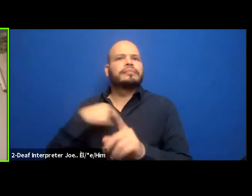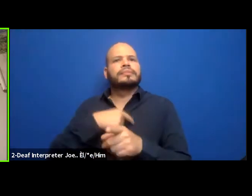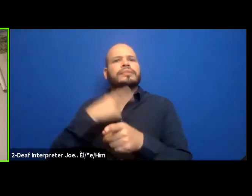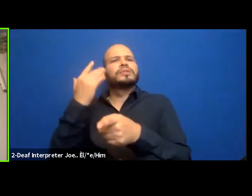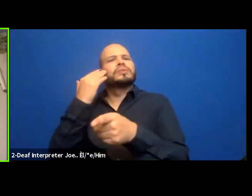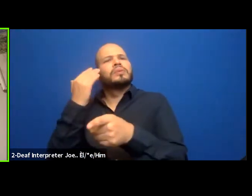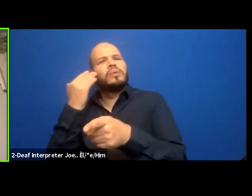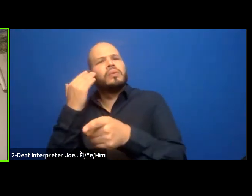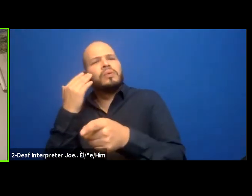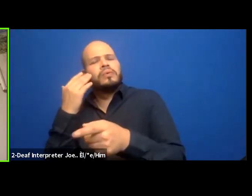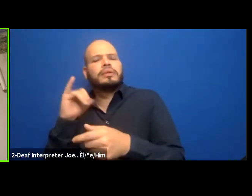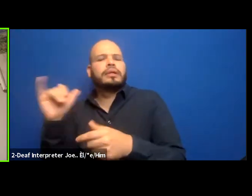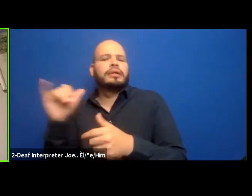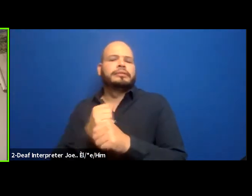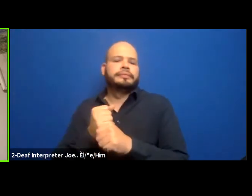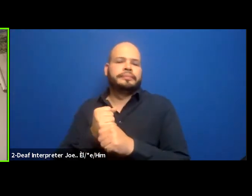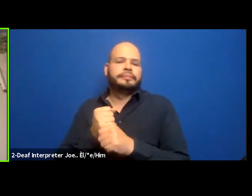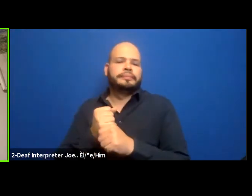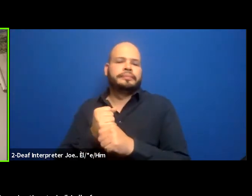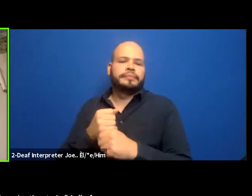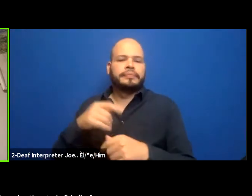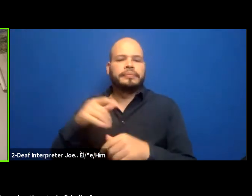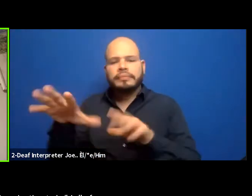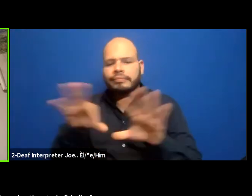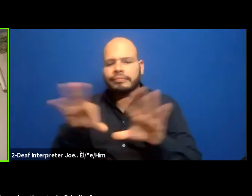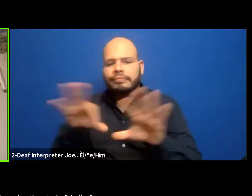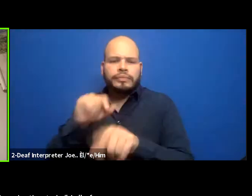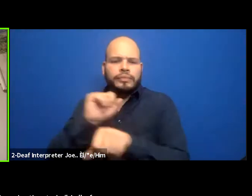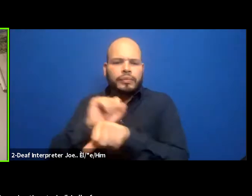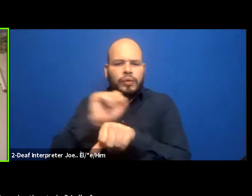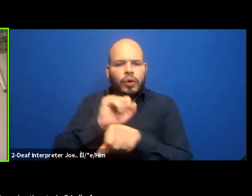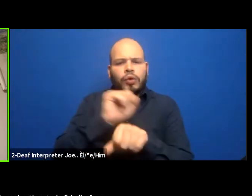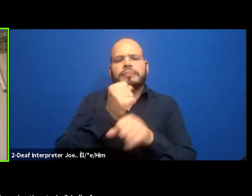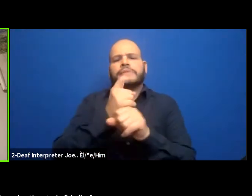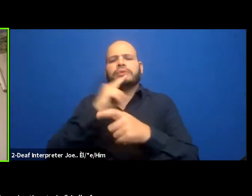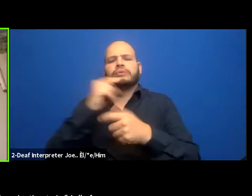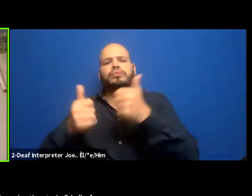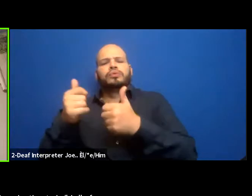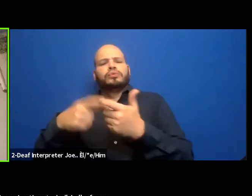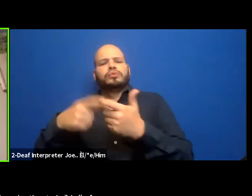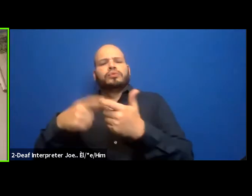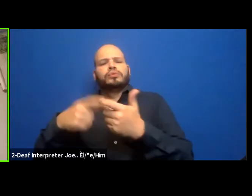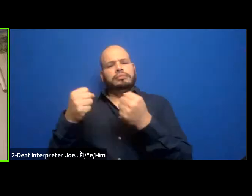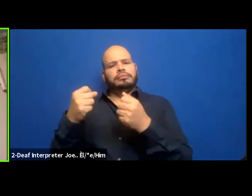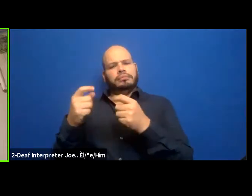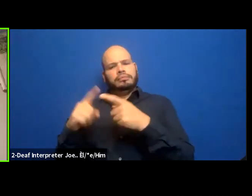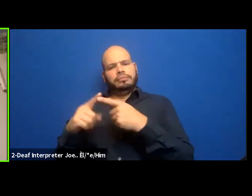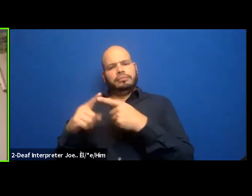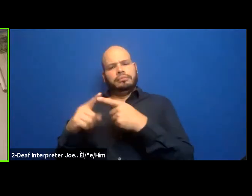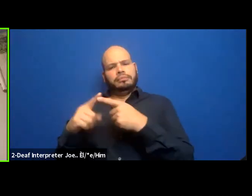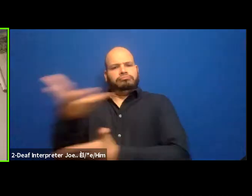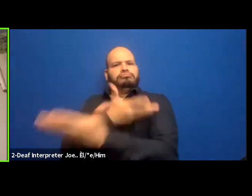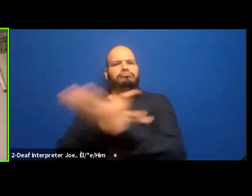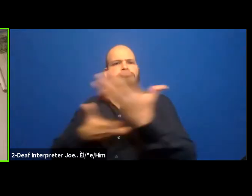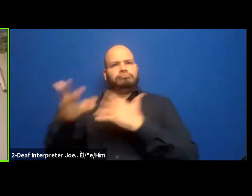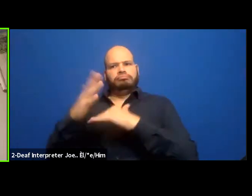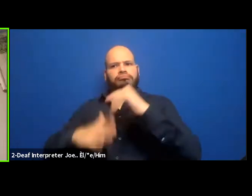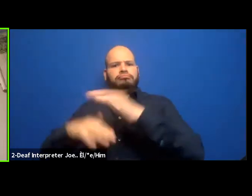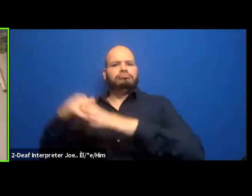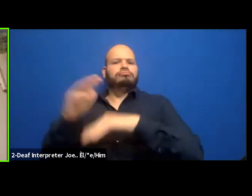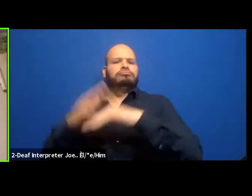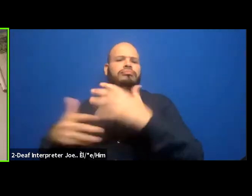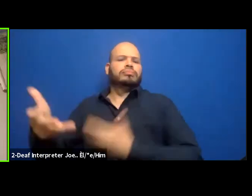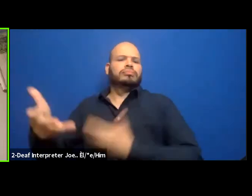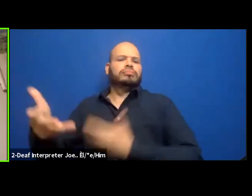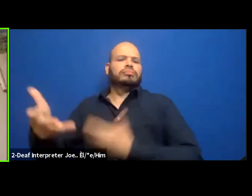our leadership with each other. And this was really, as young people, come together from, you know,